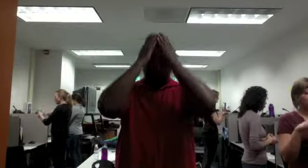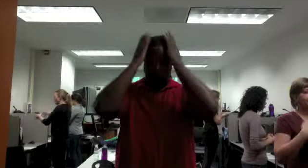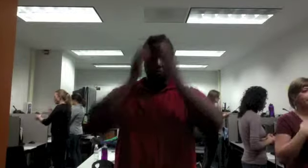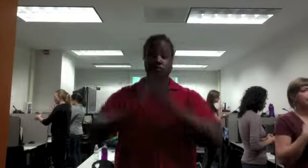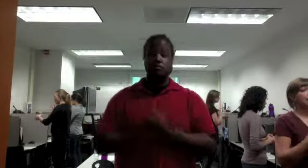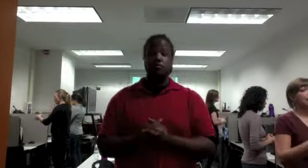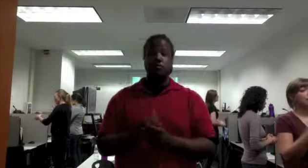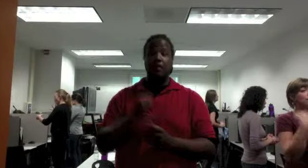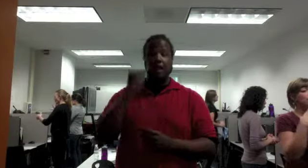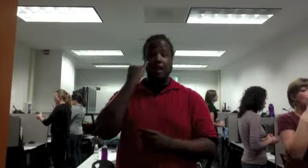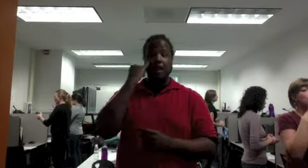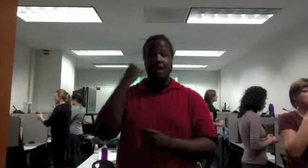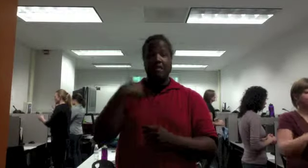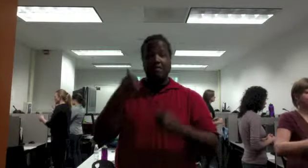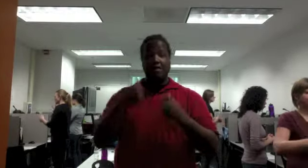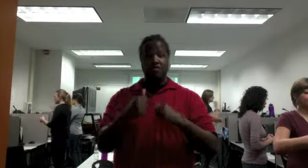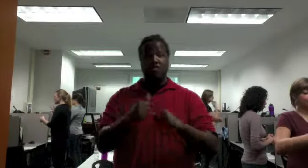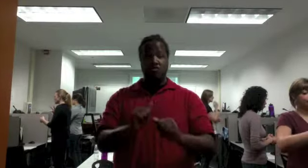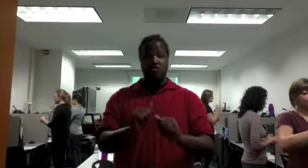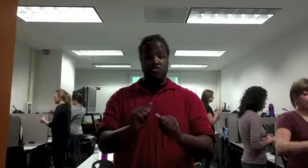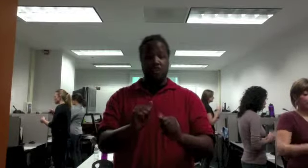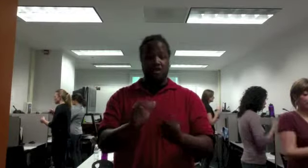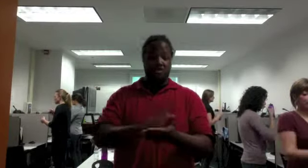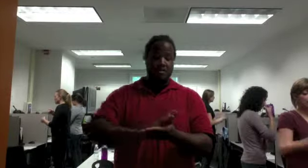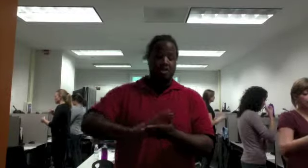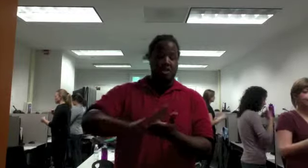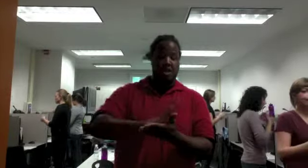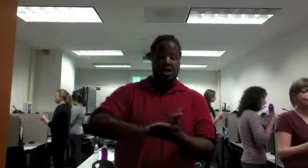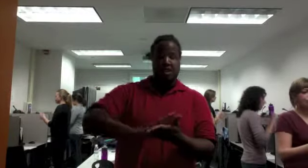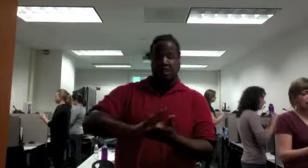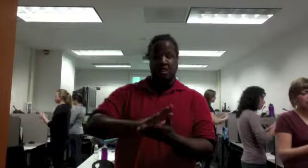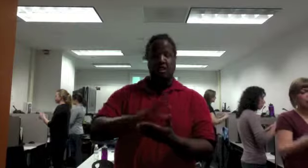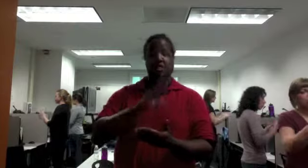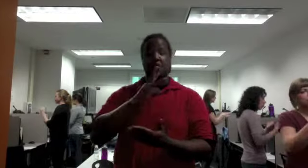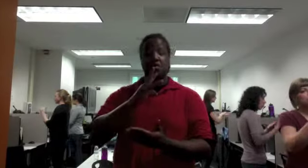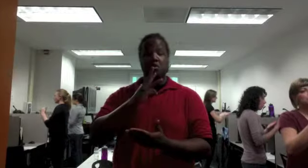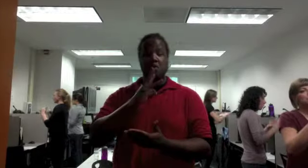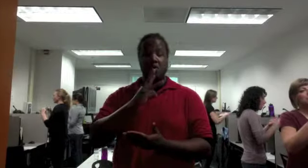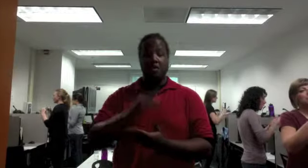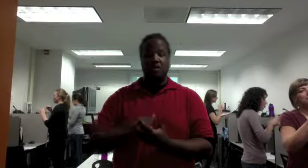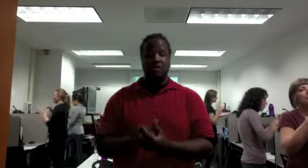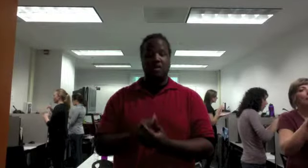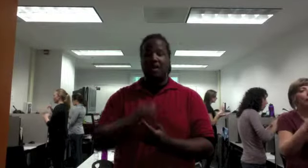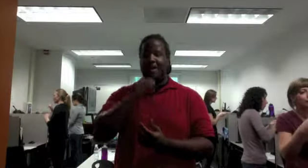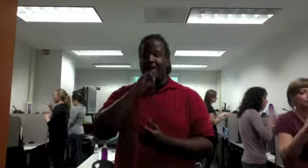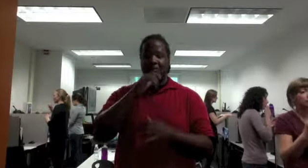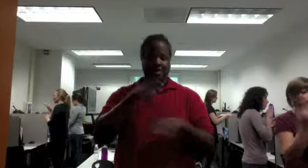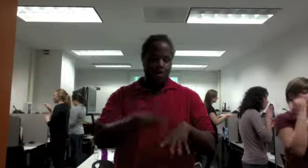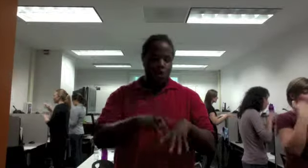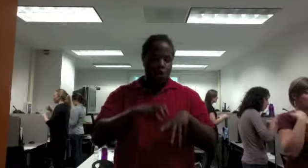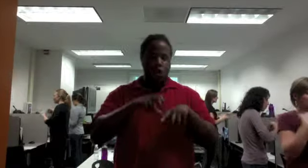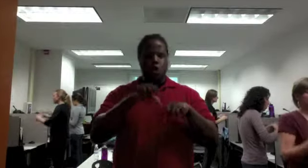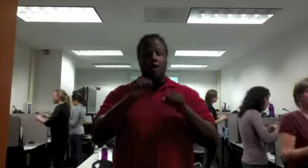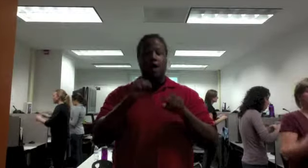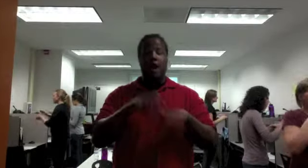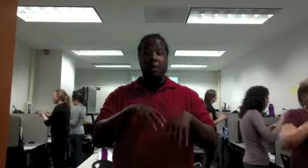Okay, submerge it to a point where if I tried to mop up a spill or something with this, that it wouldn't